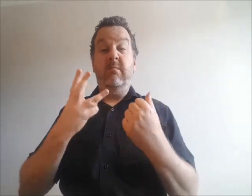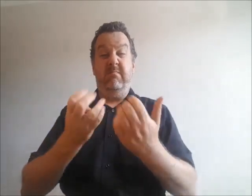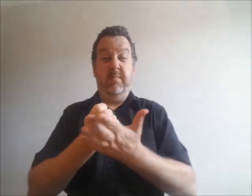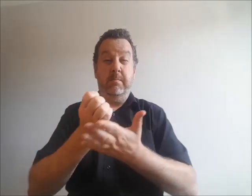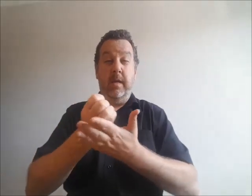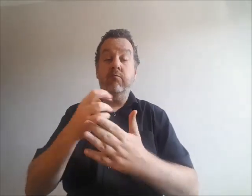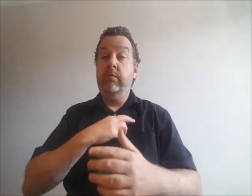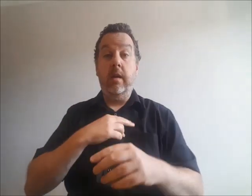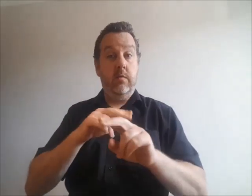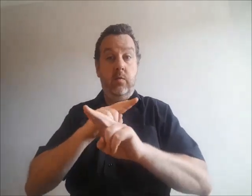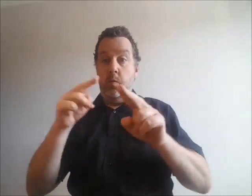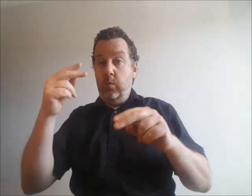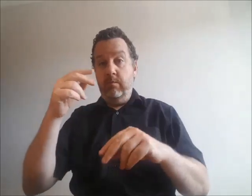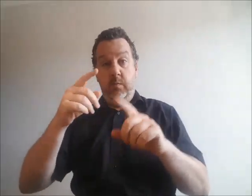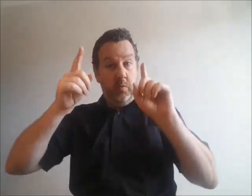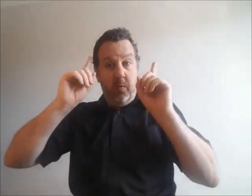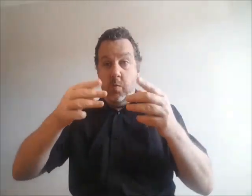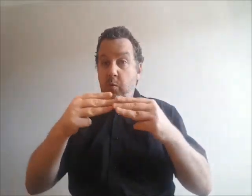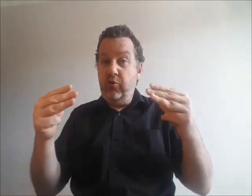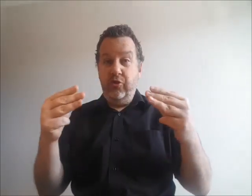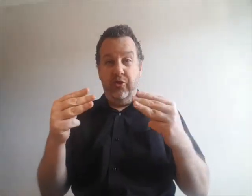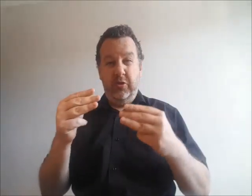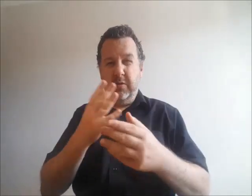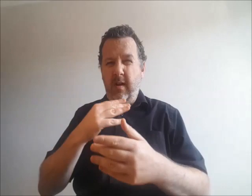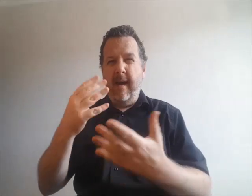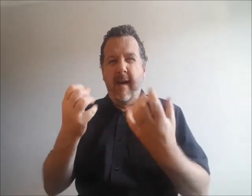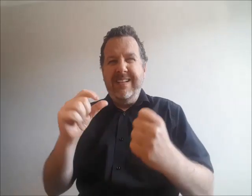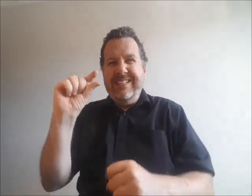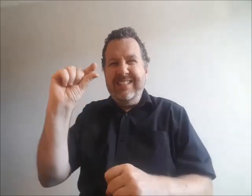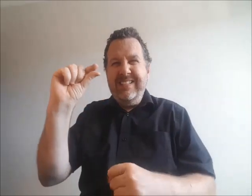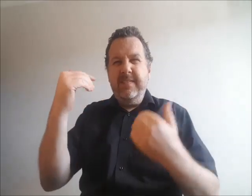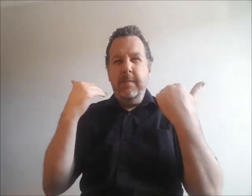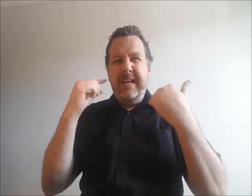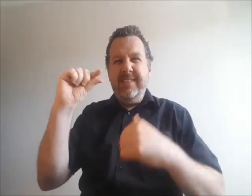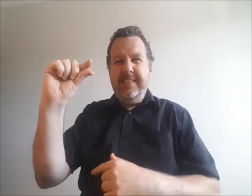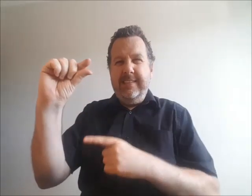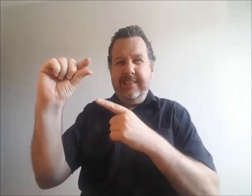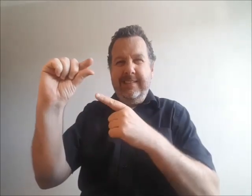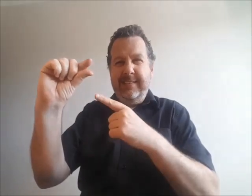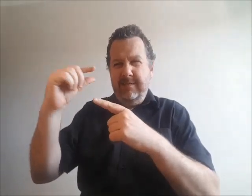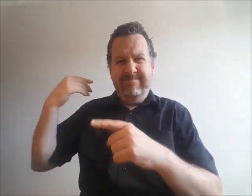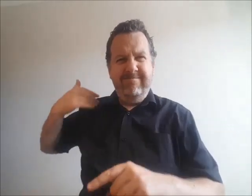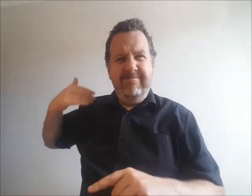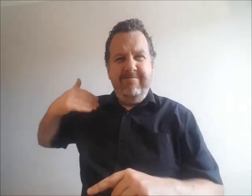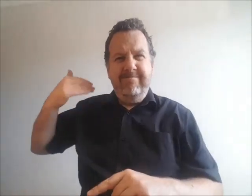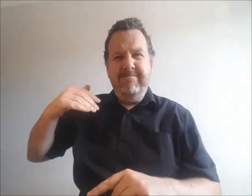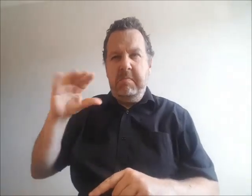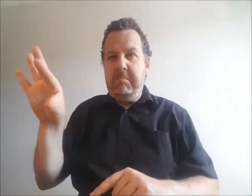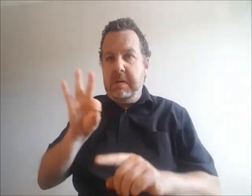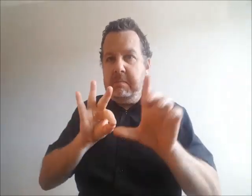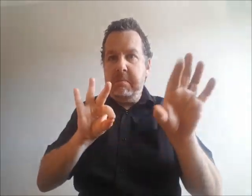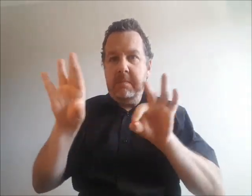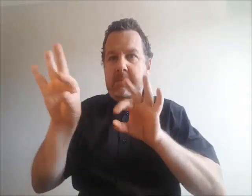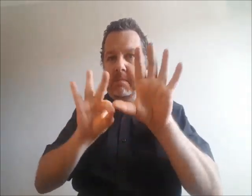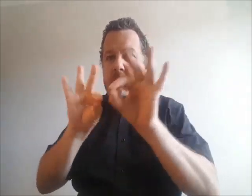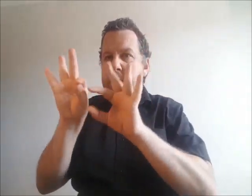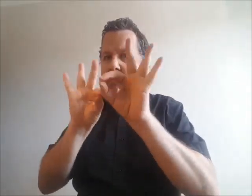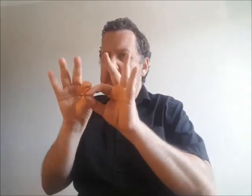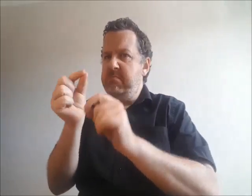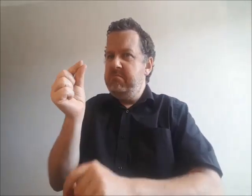ago? Let me just explain. I don't know much. What I've found on this topic is quite minimal. I've just come across little snippets of